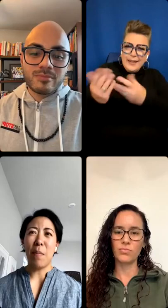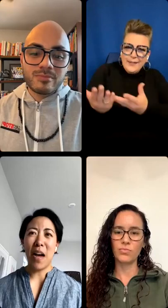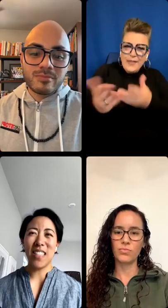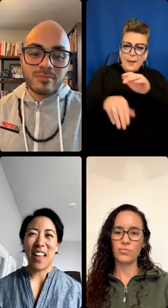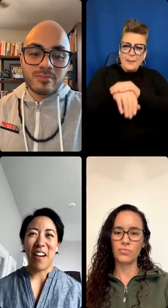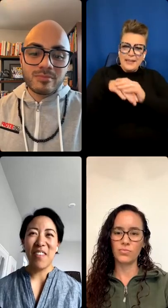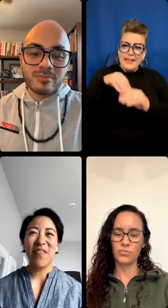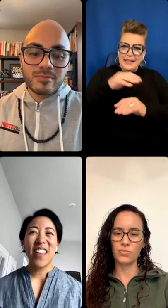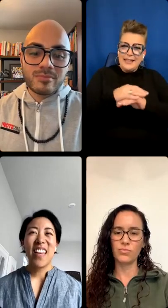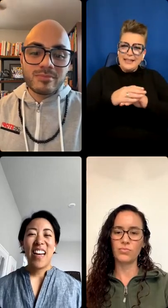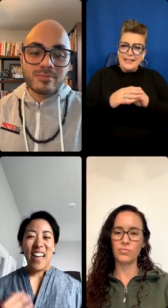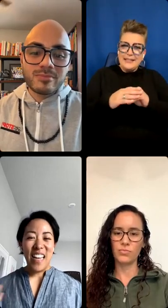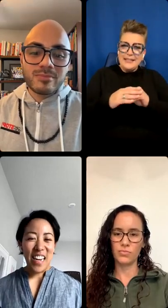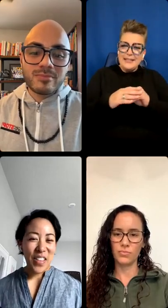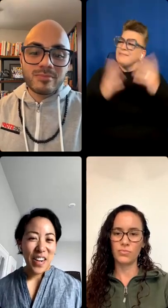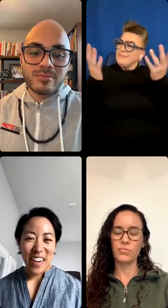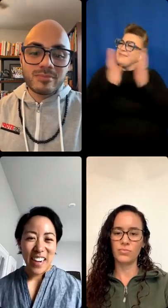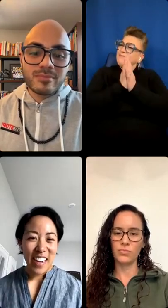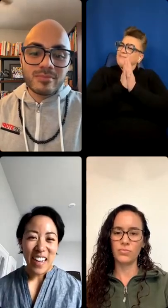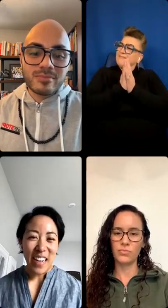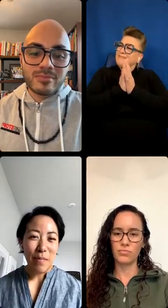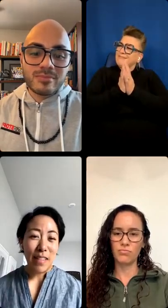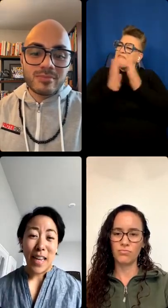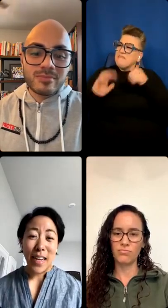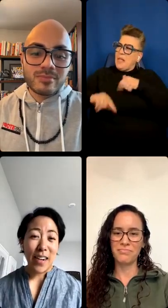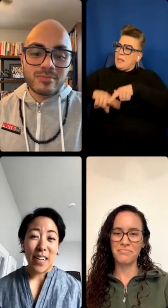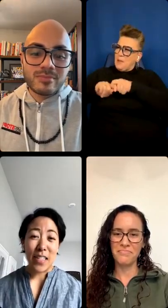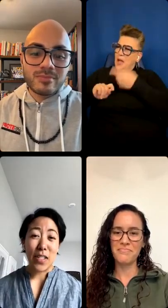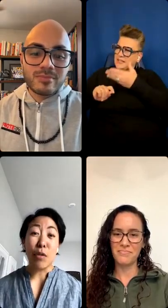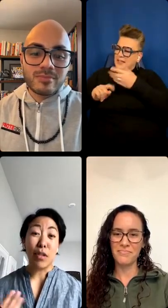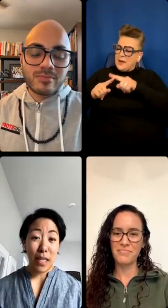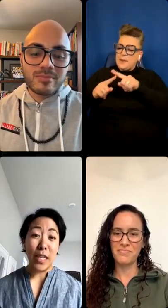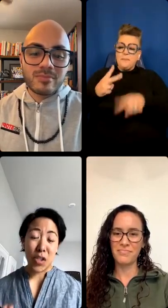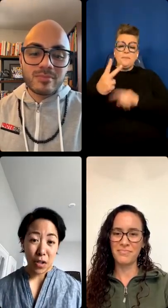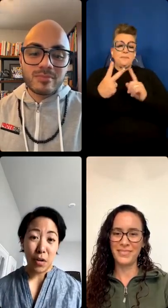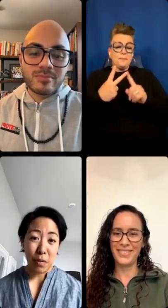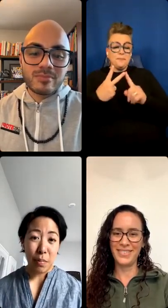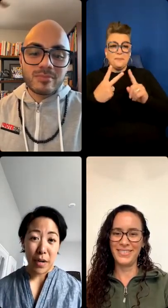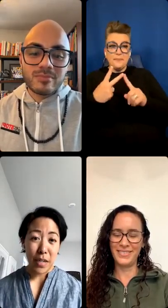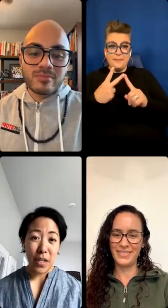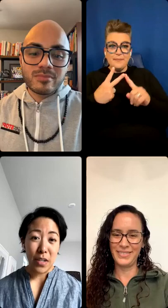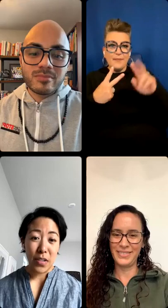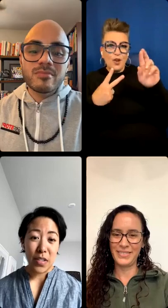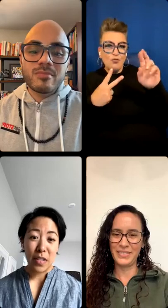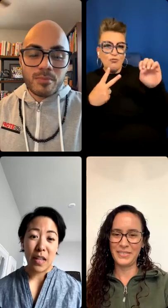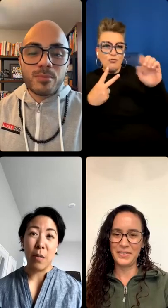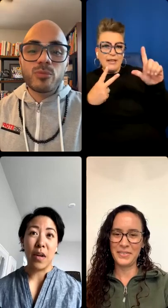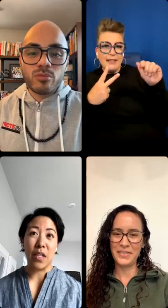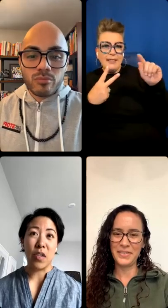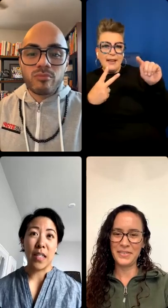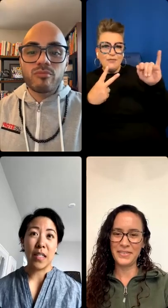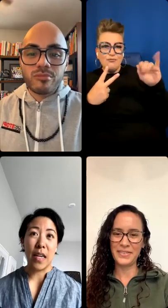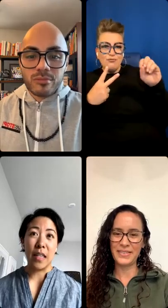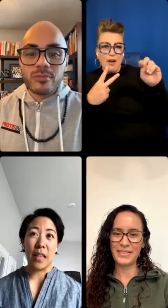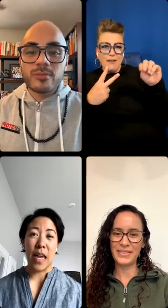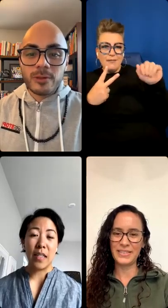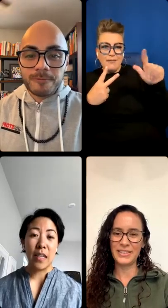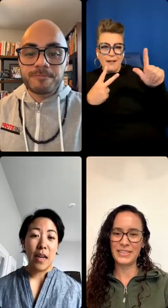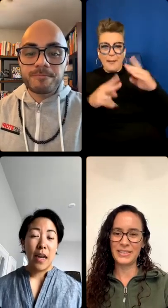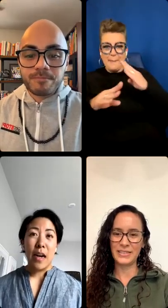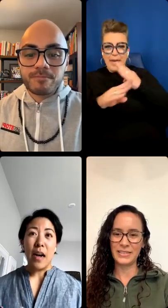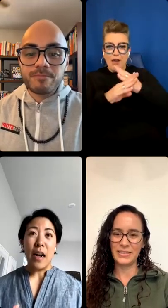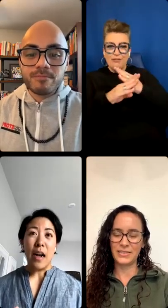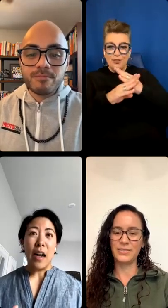yeah, I'll pause there. Another layer is the relational barriers that we're addressing,